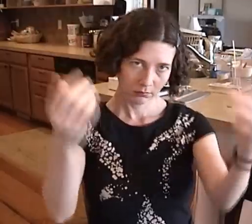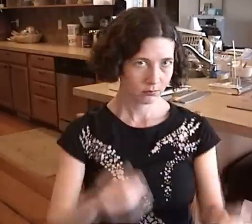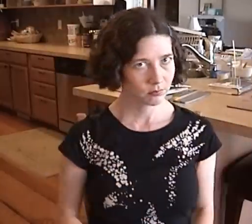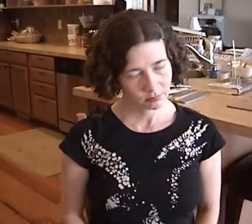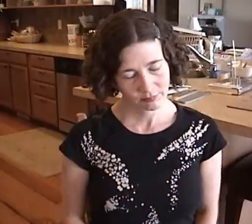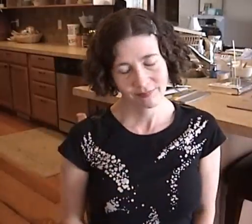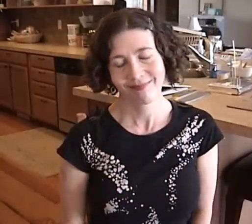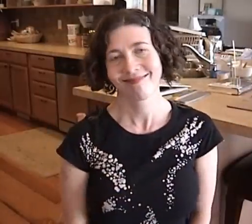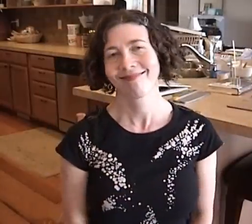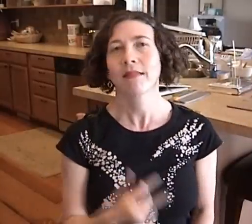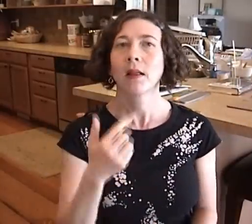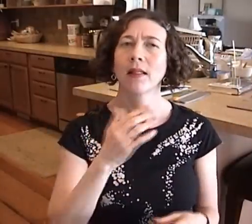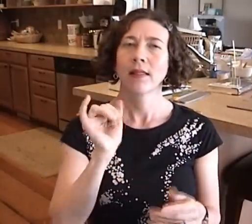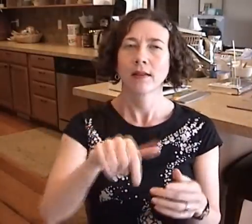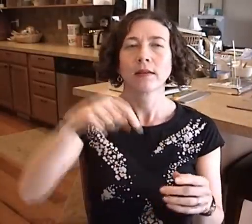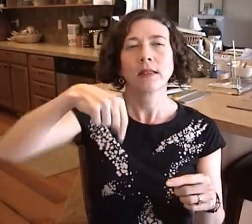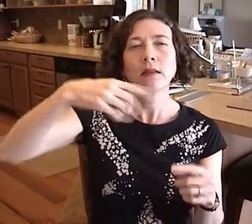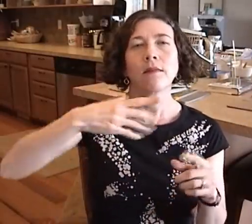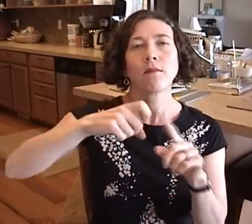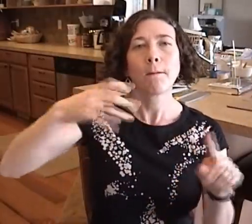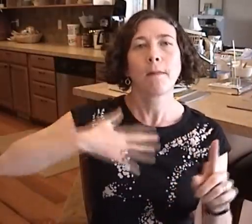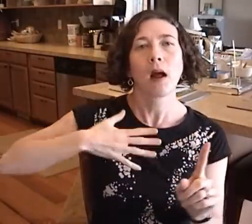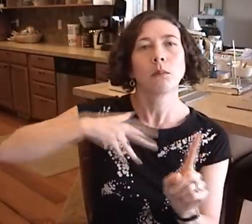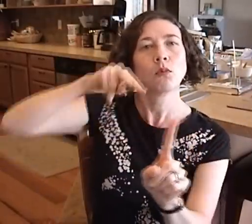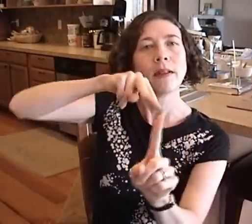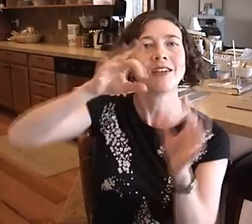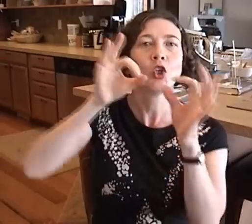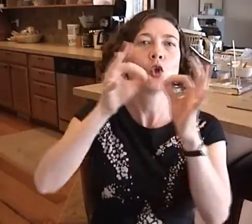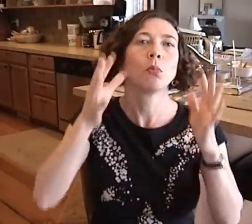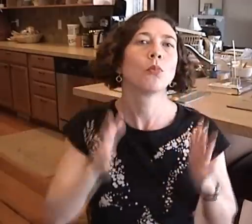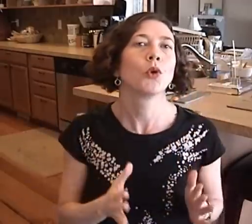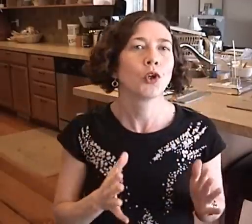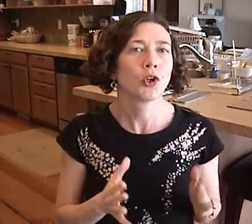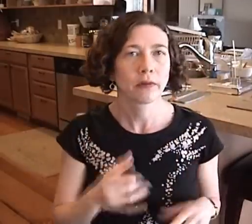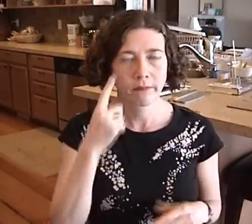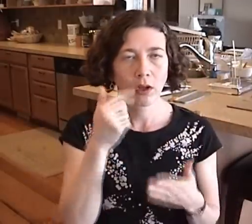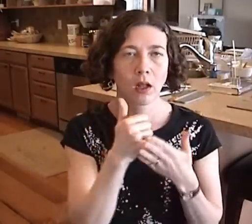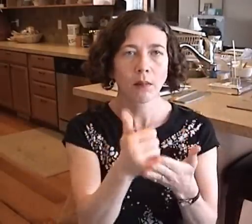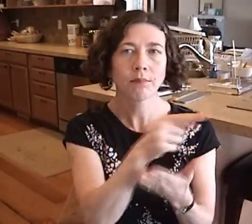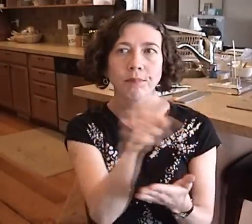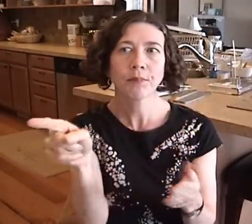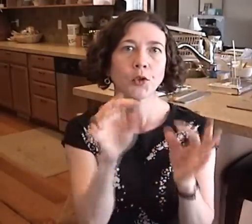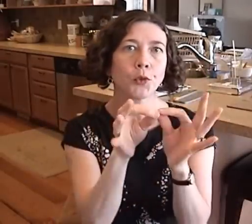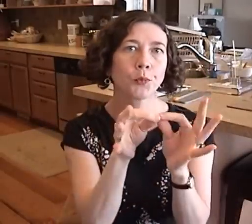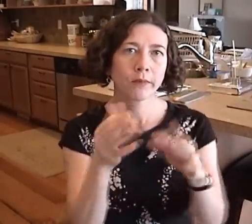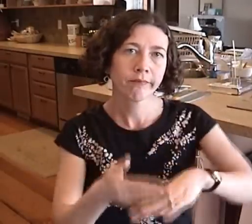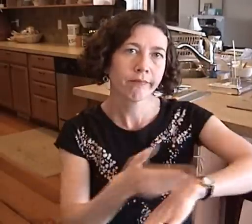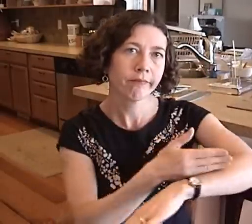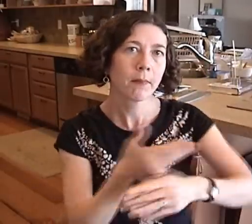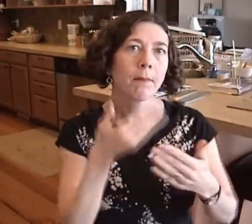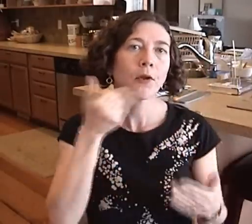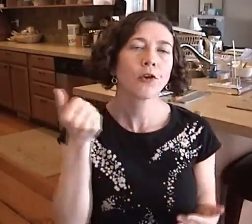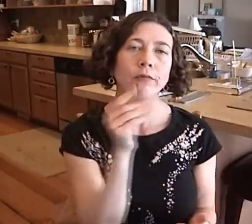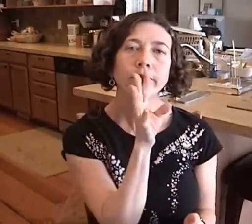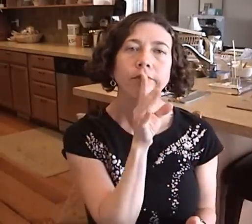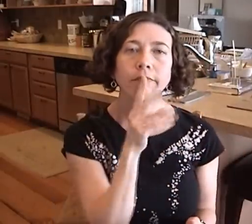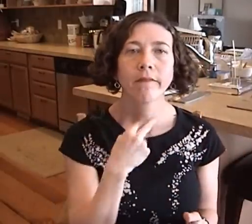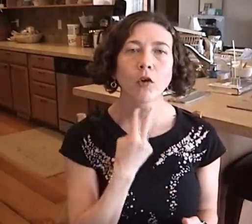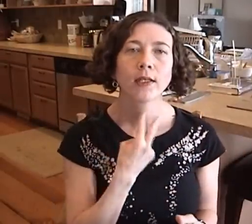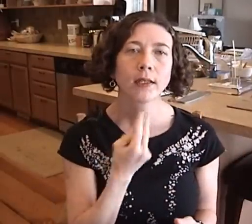flesh. Oh, this is bad. Oh, when she held me in her hand, it was so soft, like floating in a